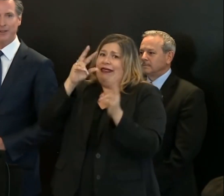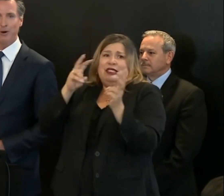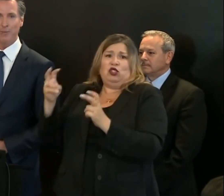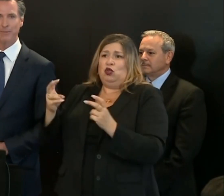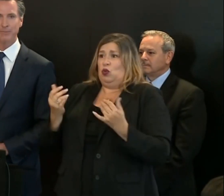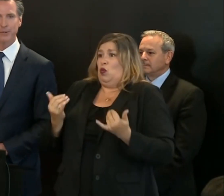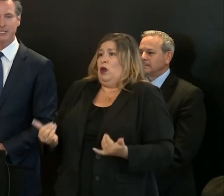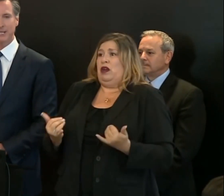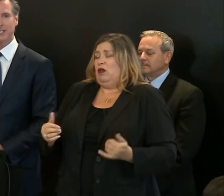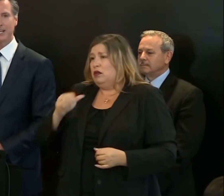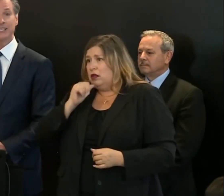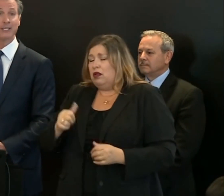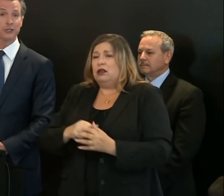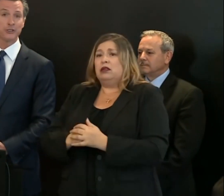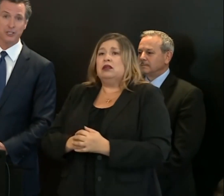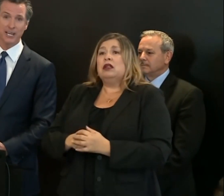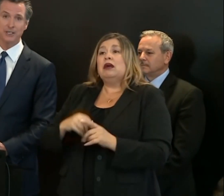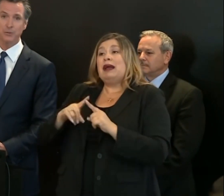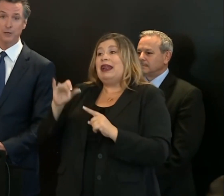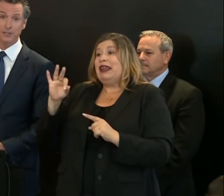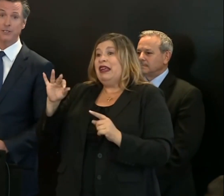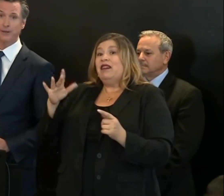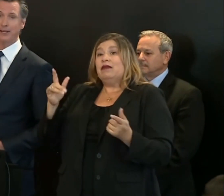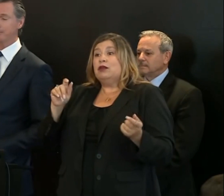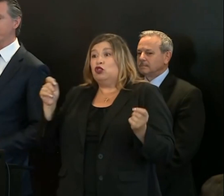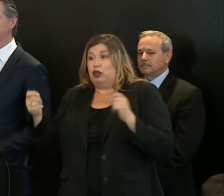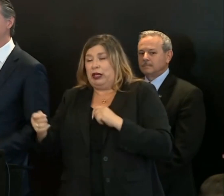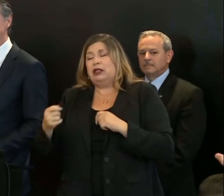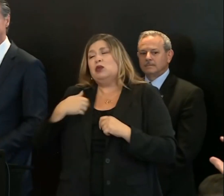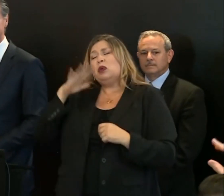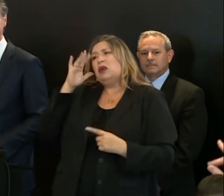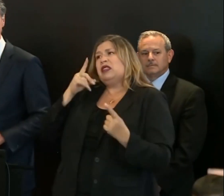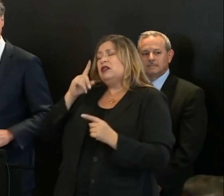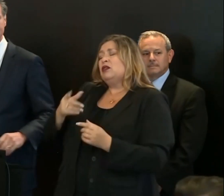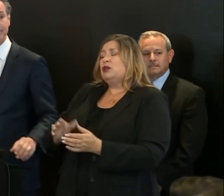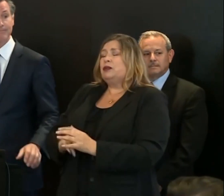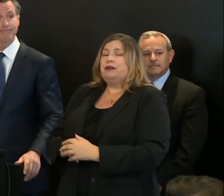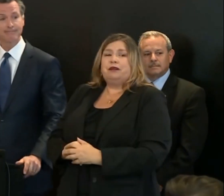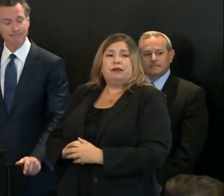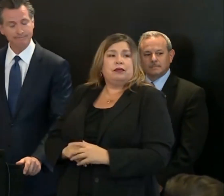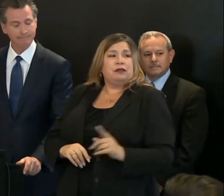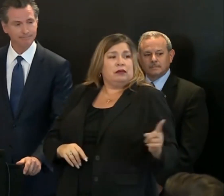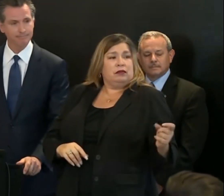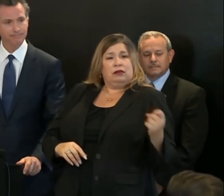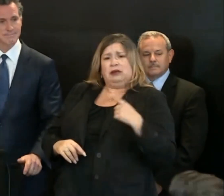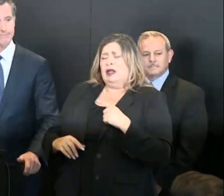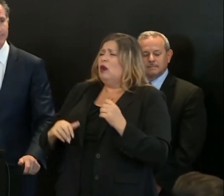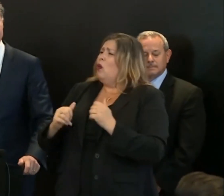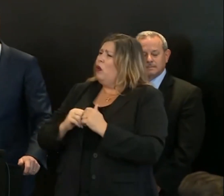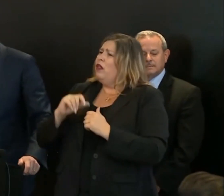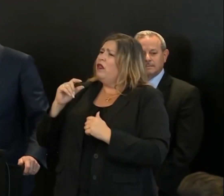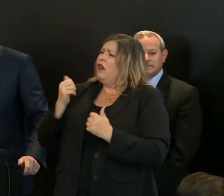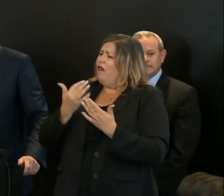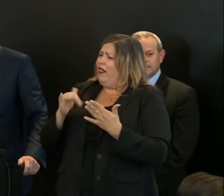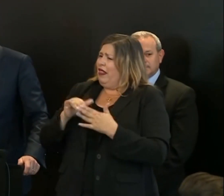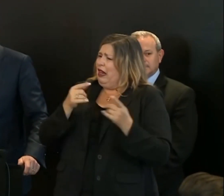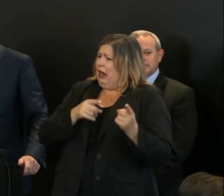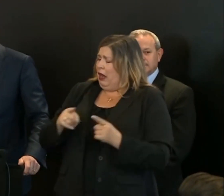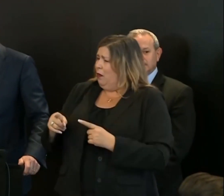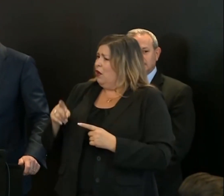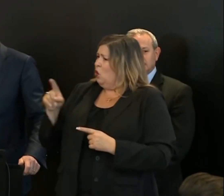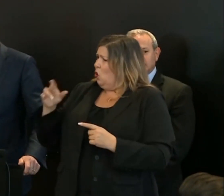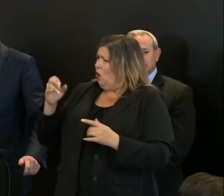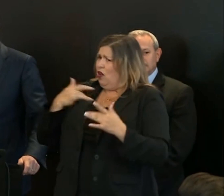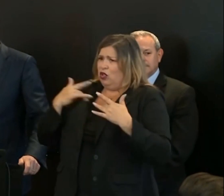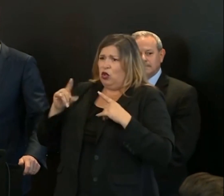issue at the moment, but to the extent conditions changed, we'll consider that. Governor, with everything going on, how concerned are you about proposed cuts